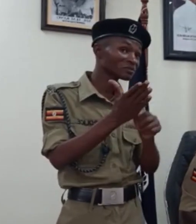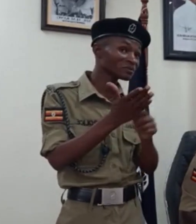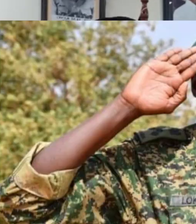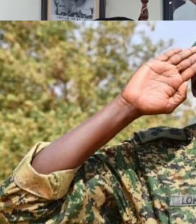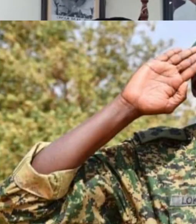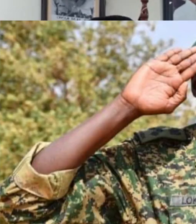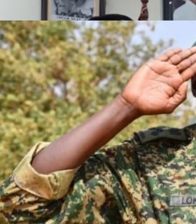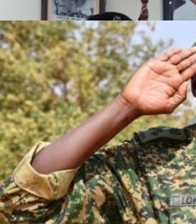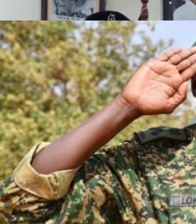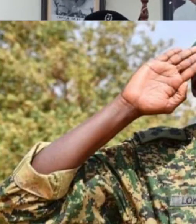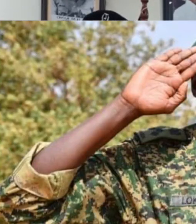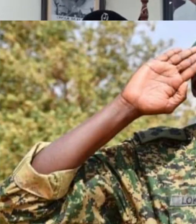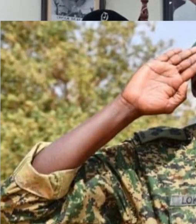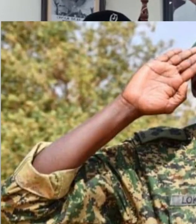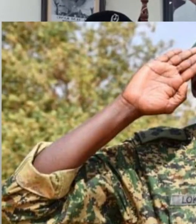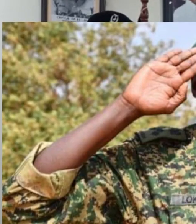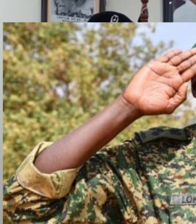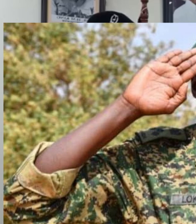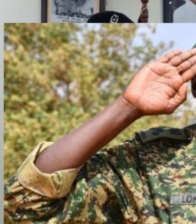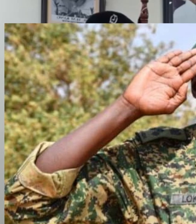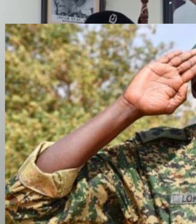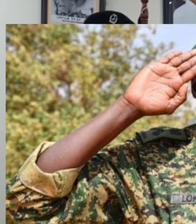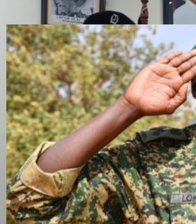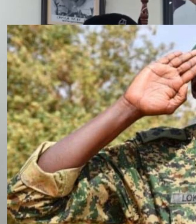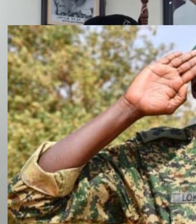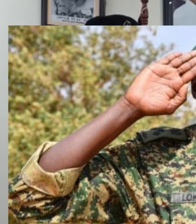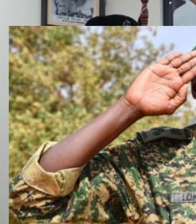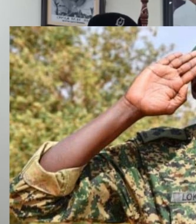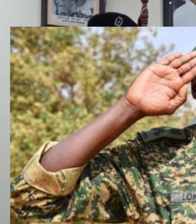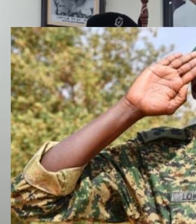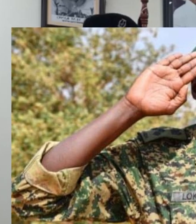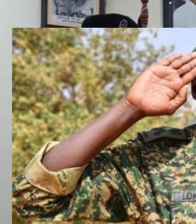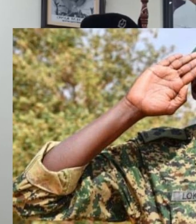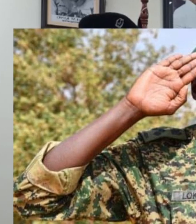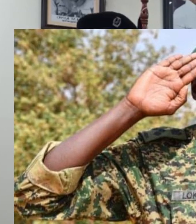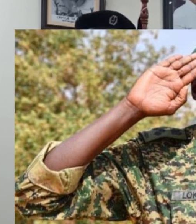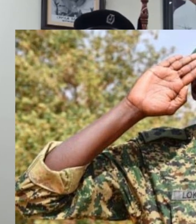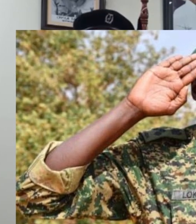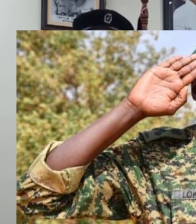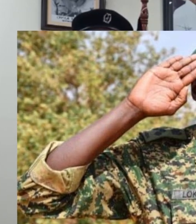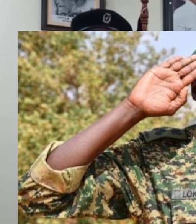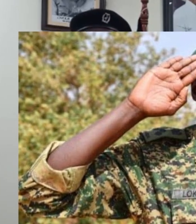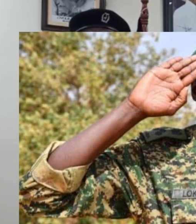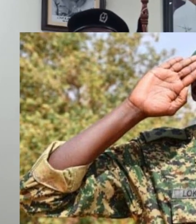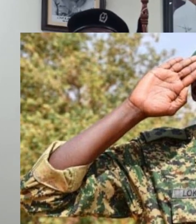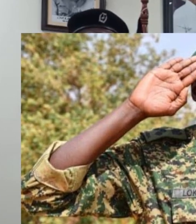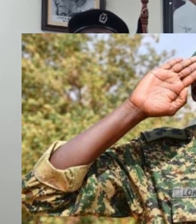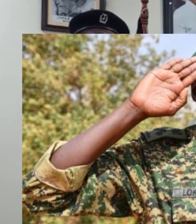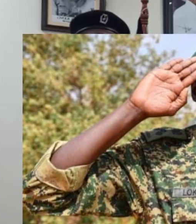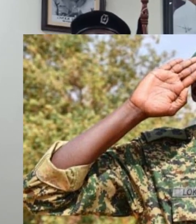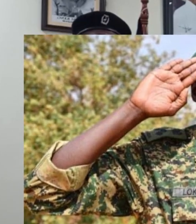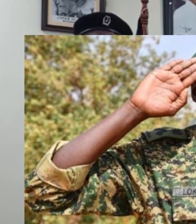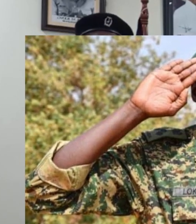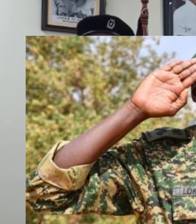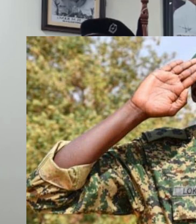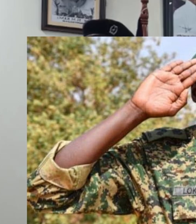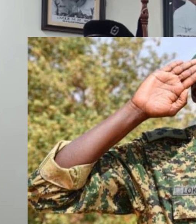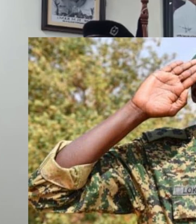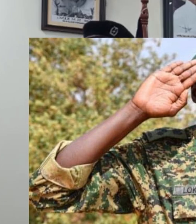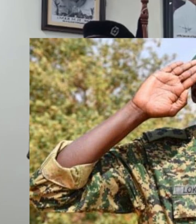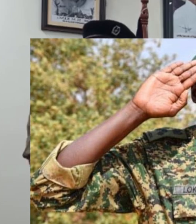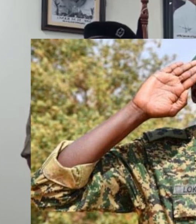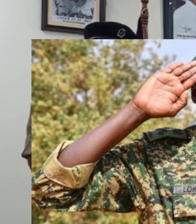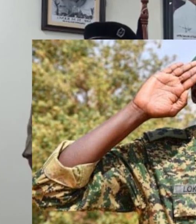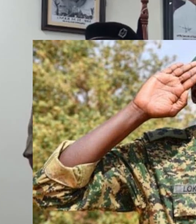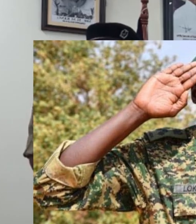okubaaga okugulu kuno akakongovule kasobole okulaba ddala ddala kiki